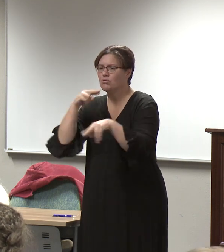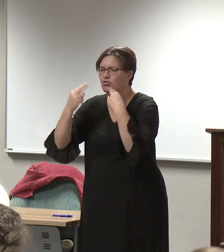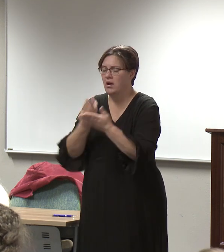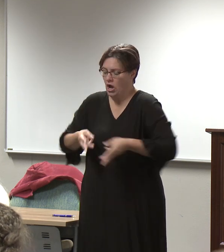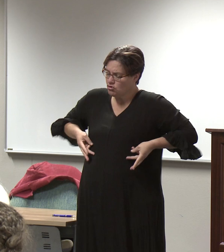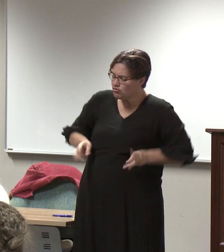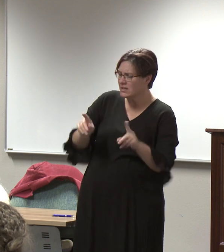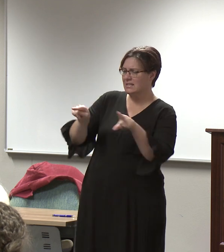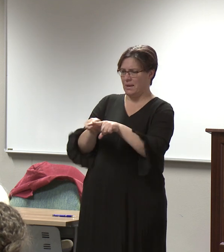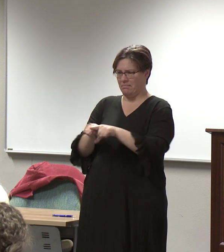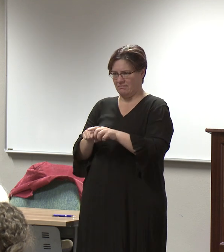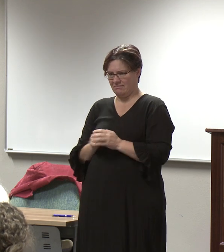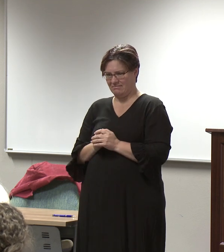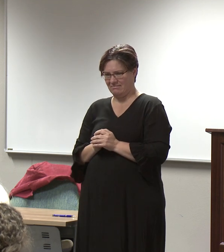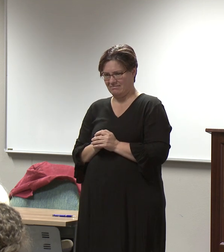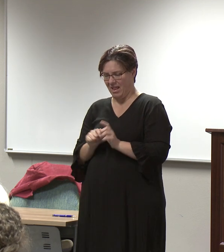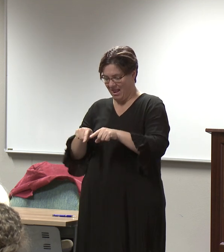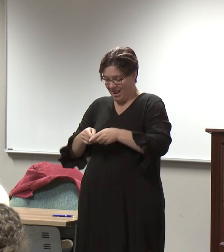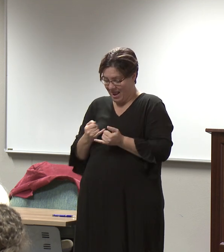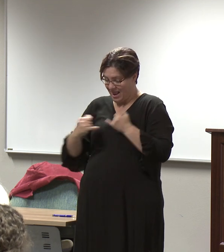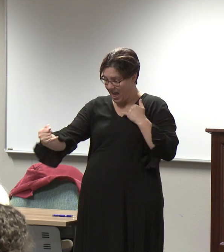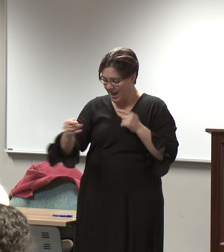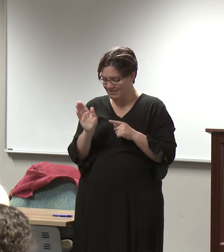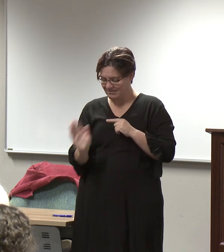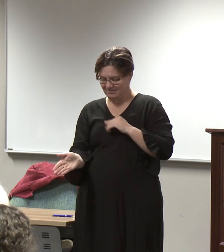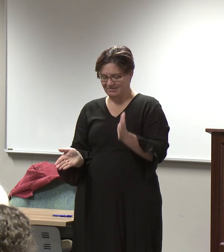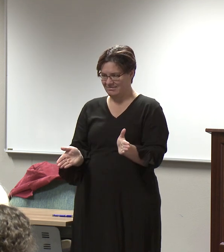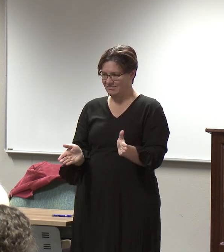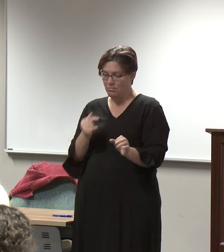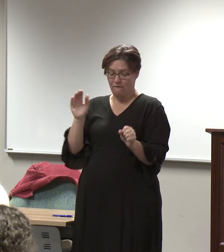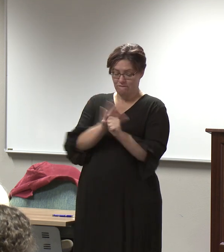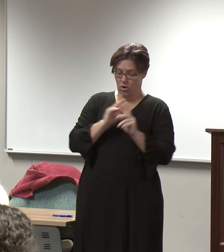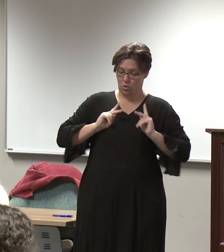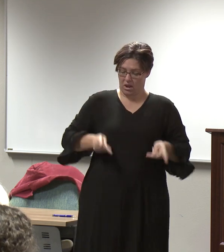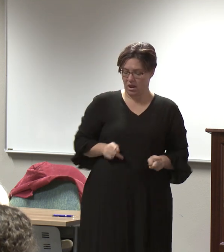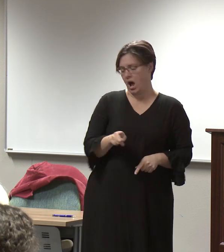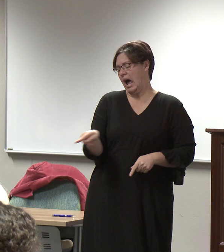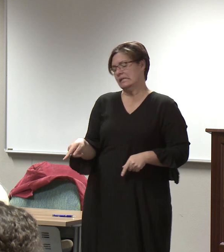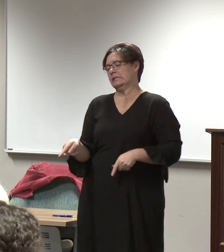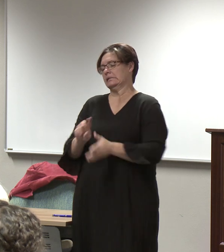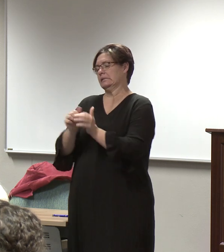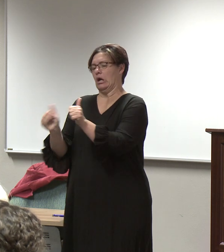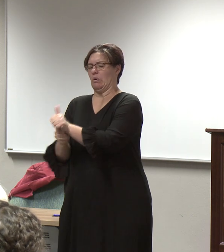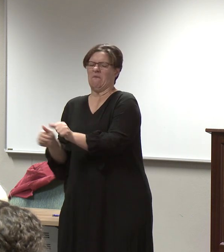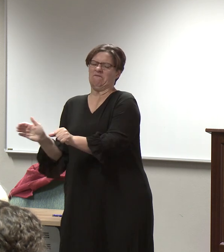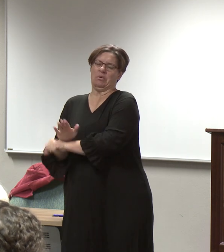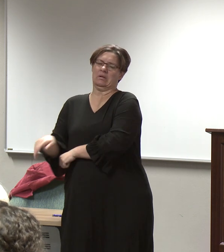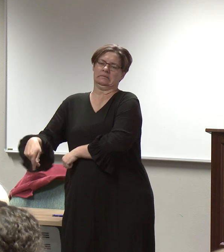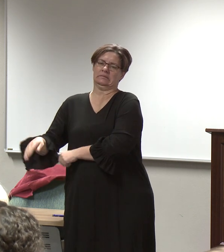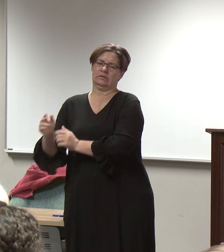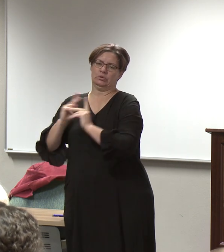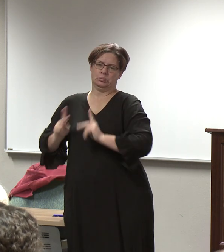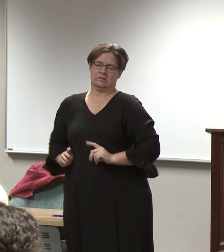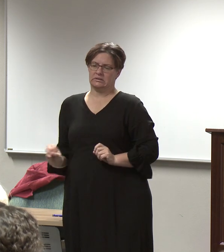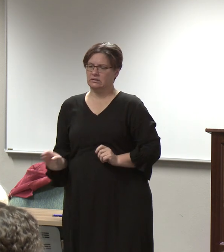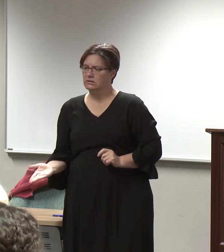street, the abyssal line is often there. Between those that are fully human And was the plant not fully human?